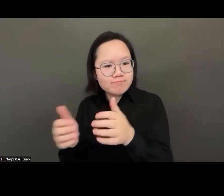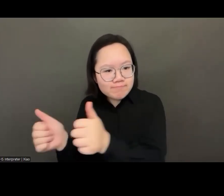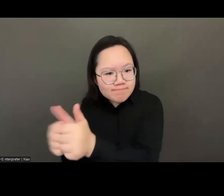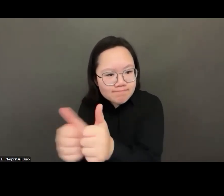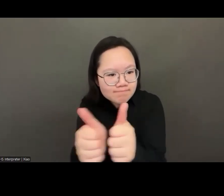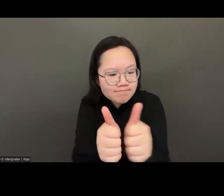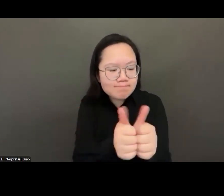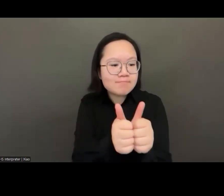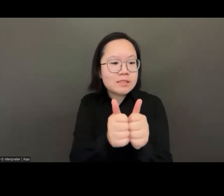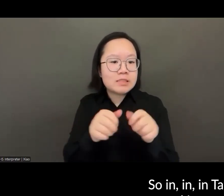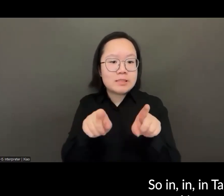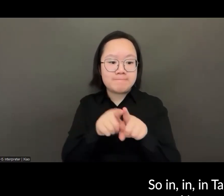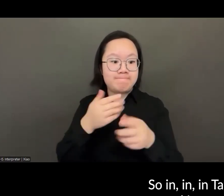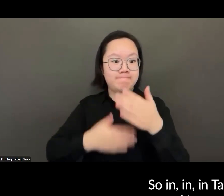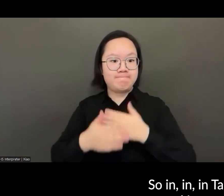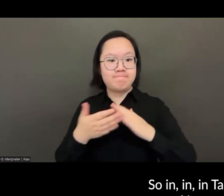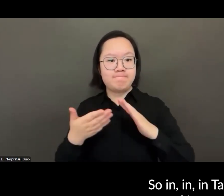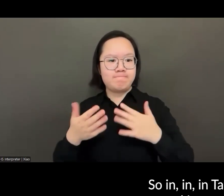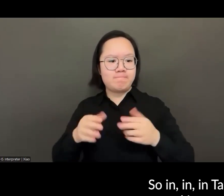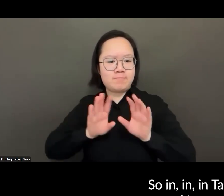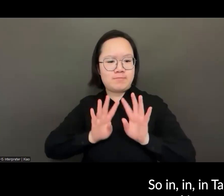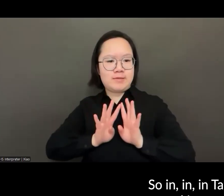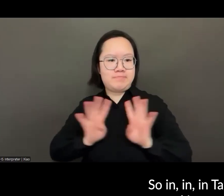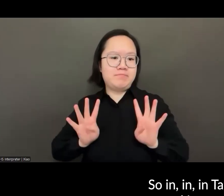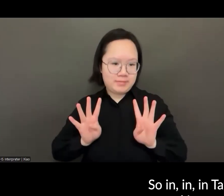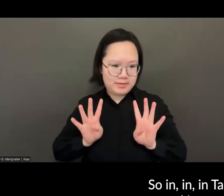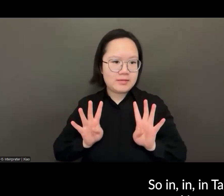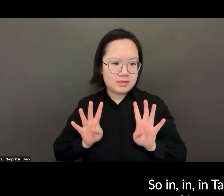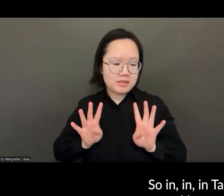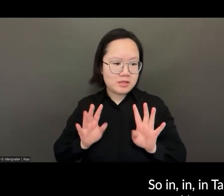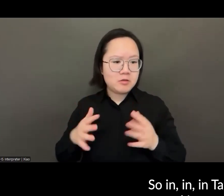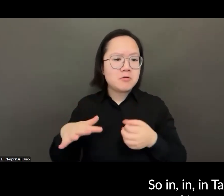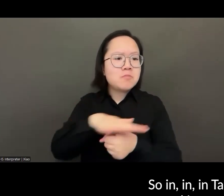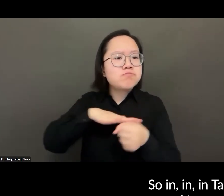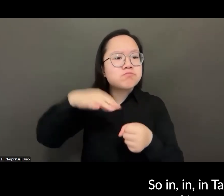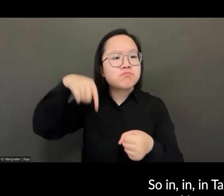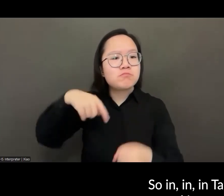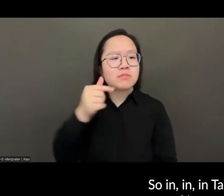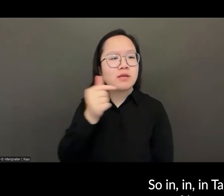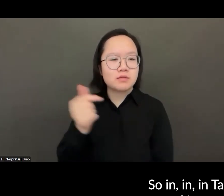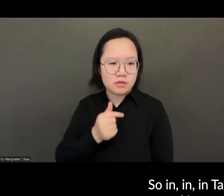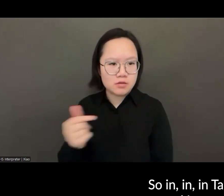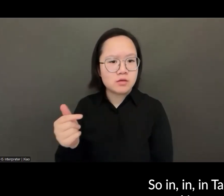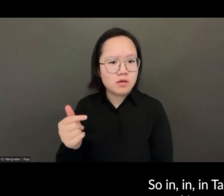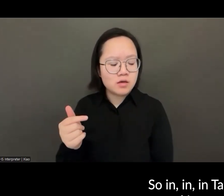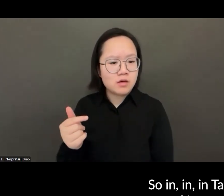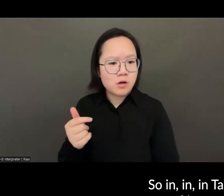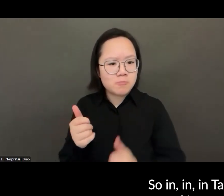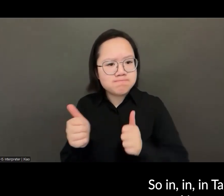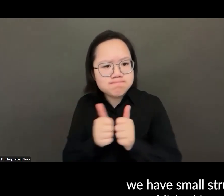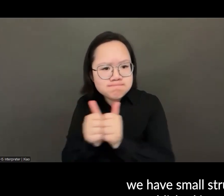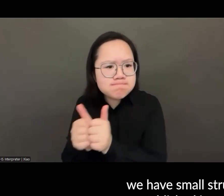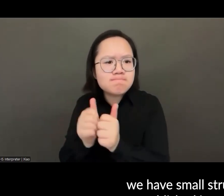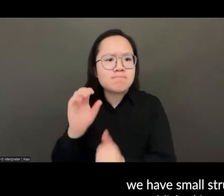disability committees. So in Tanzania, we are working very closely with